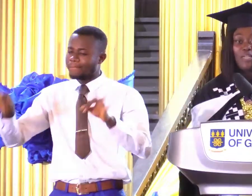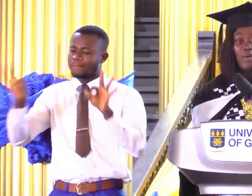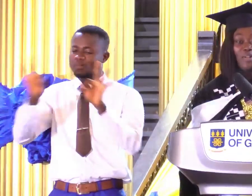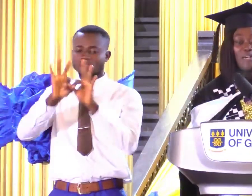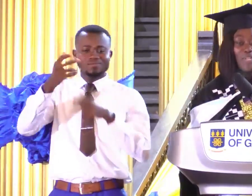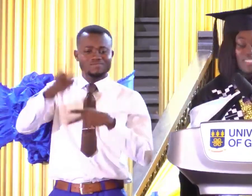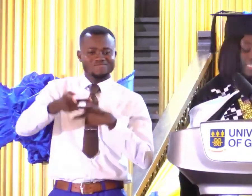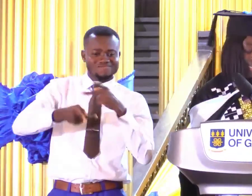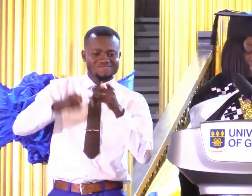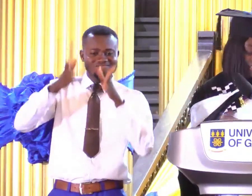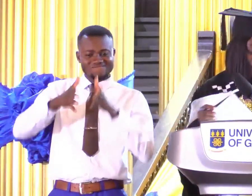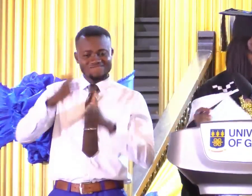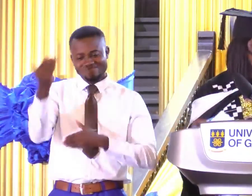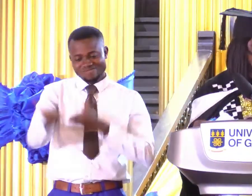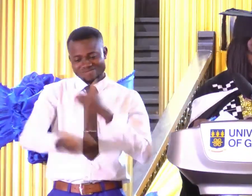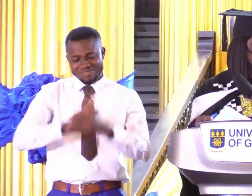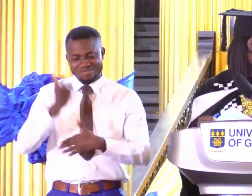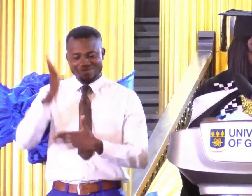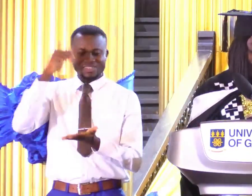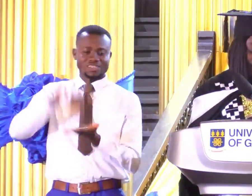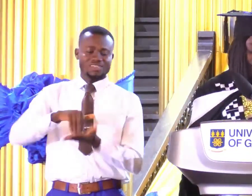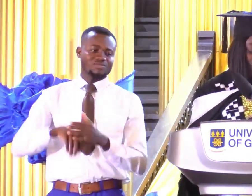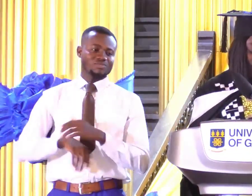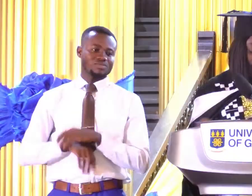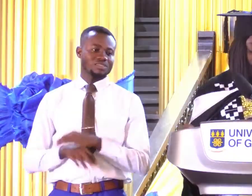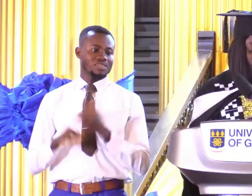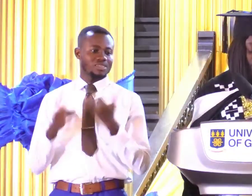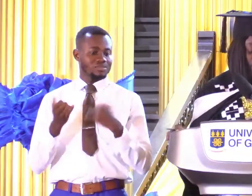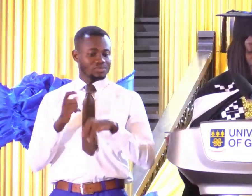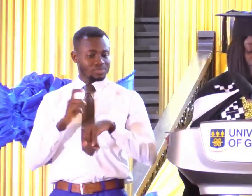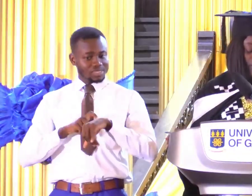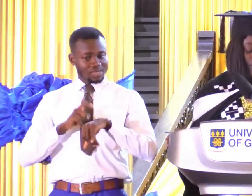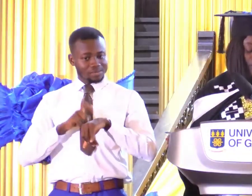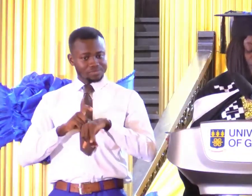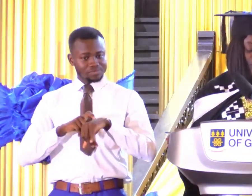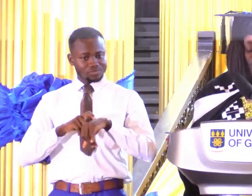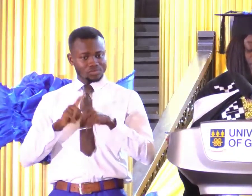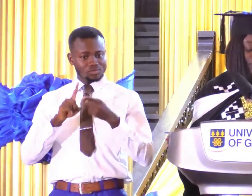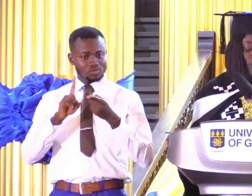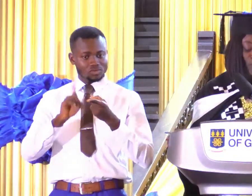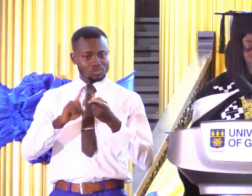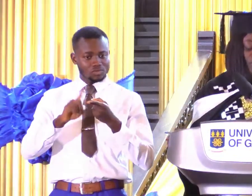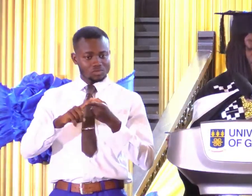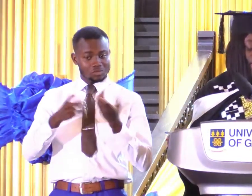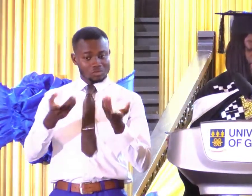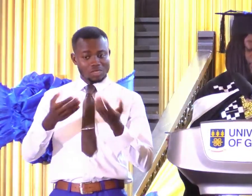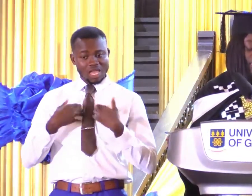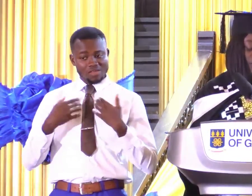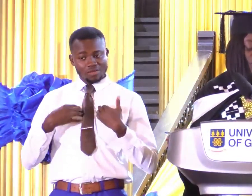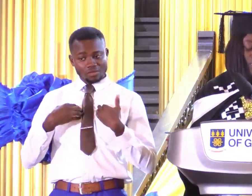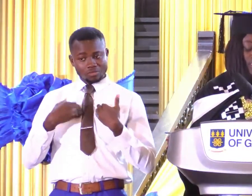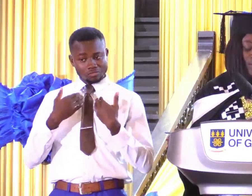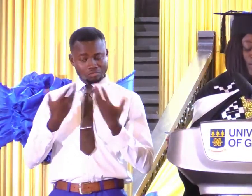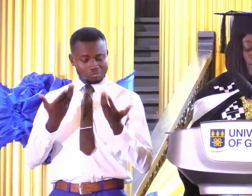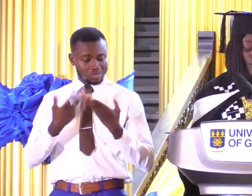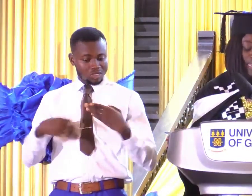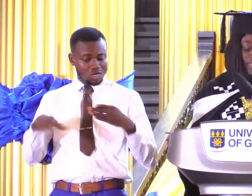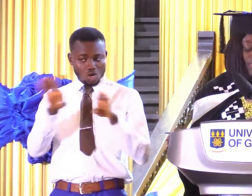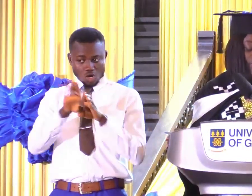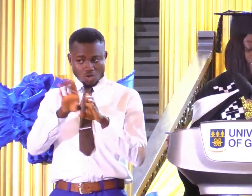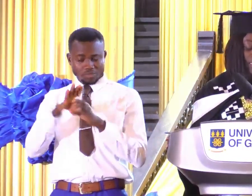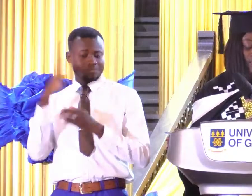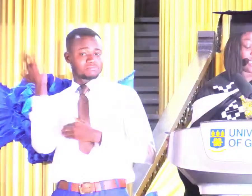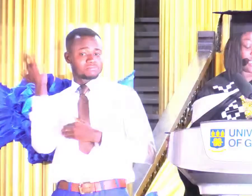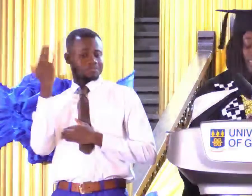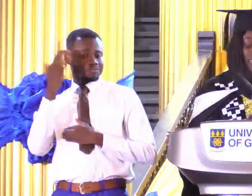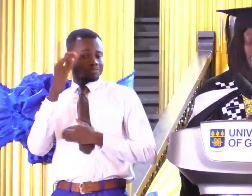warmly welcome once again. It's now time to receive closing remarks, and so I shall call on our